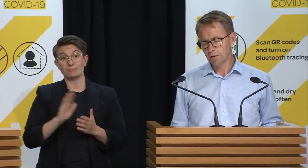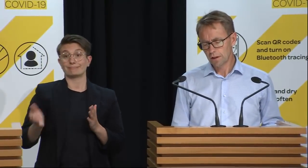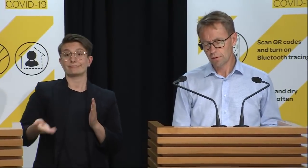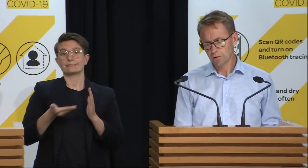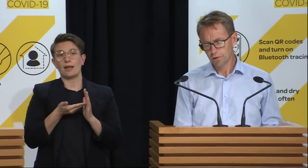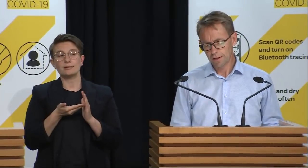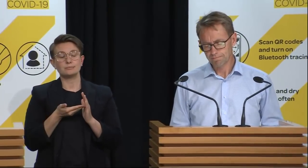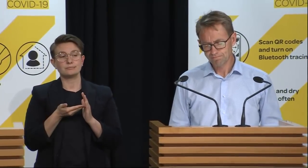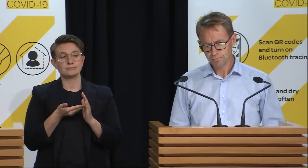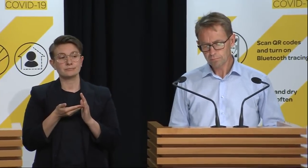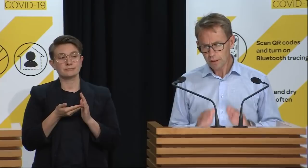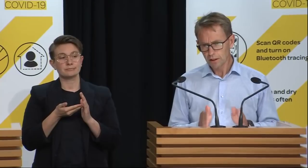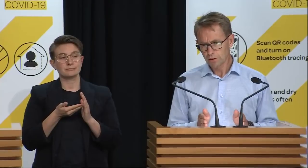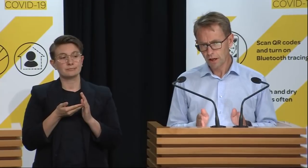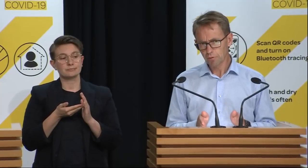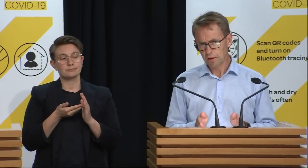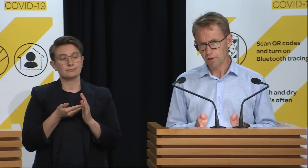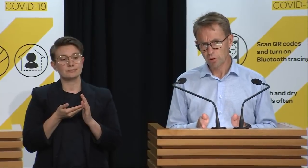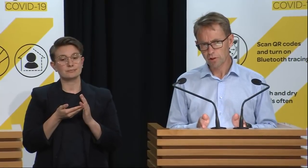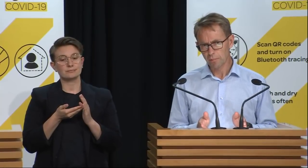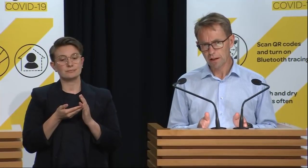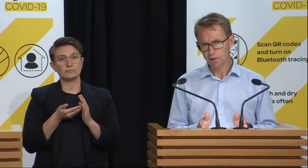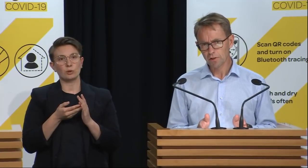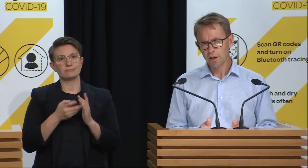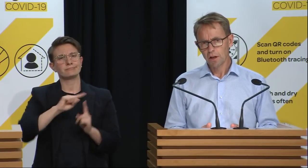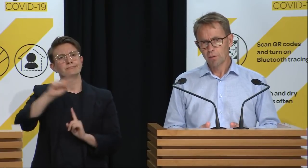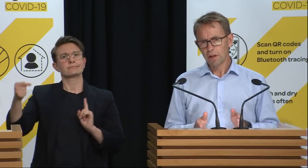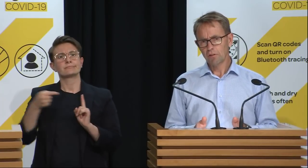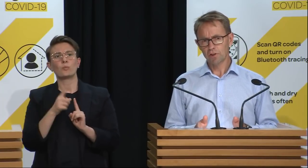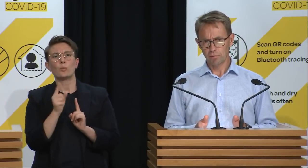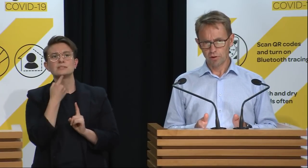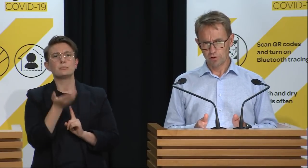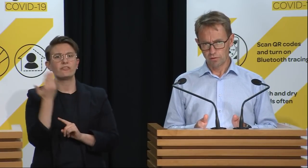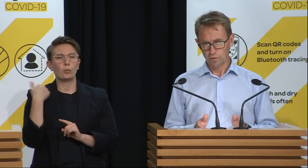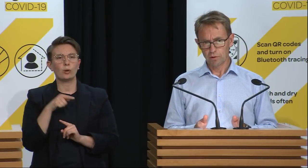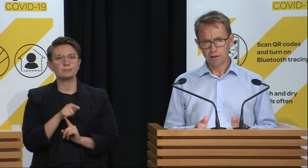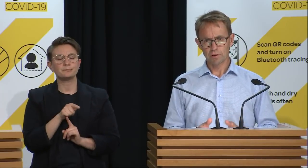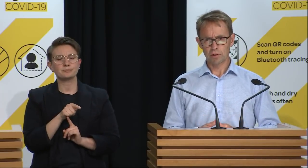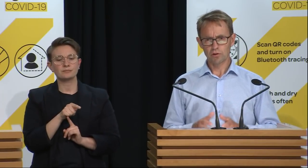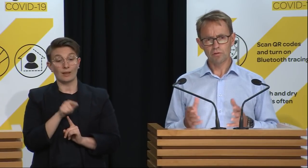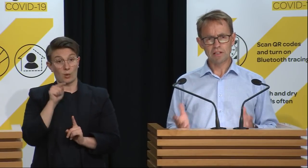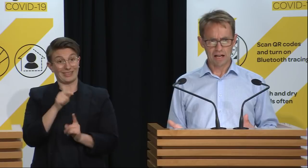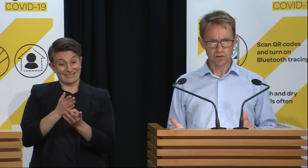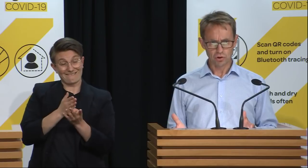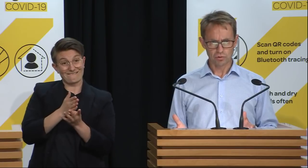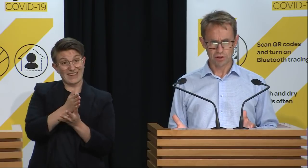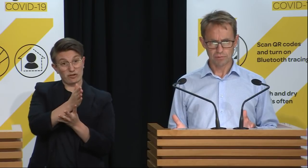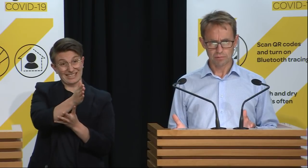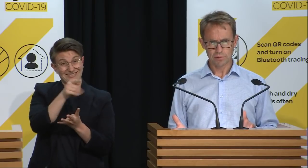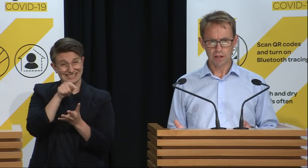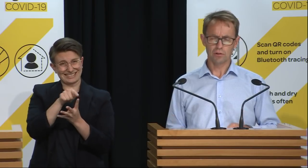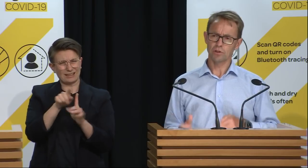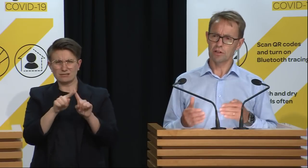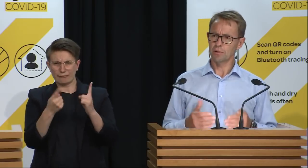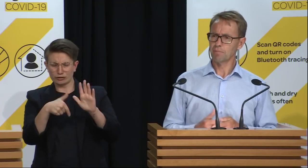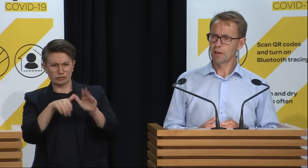The other thing here is, and it comes back to the point I made, is we have seen with this variant, because of these unusual